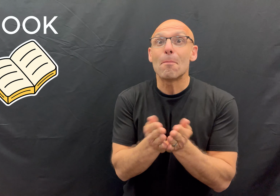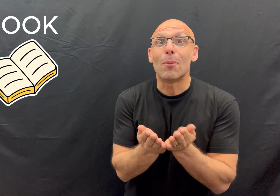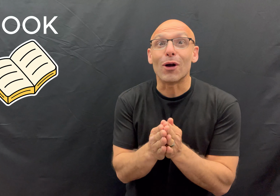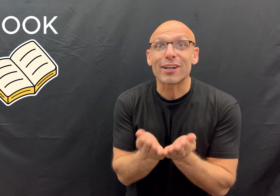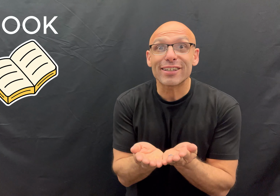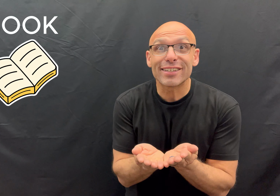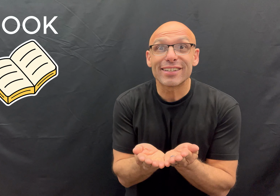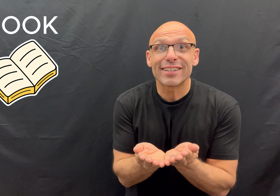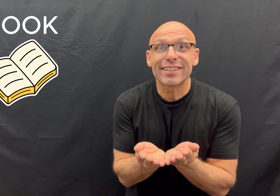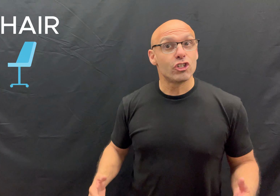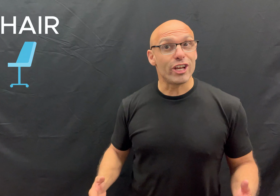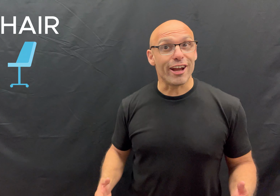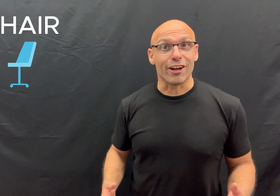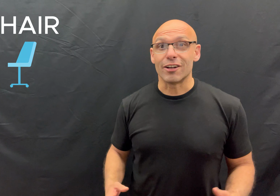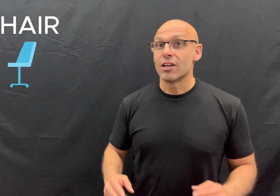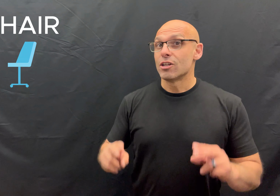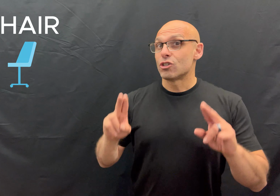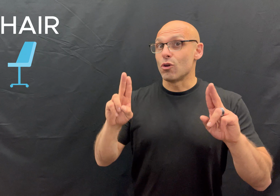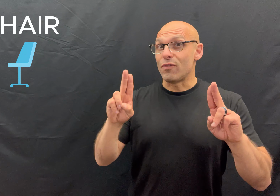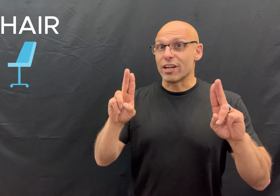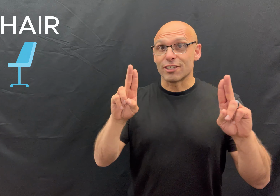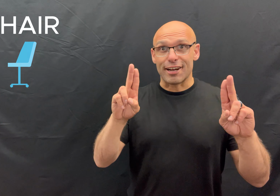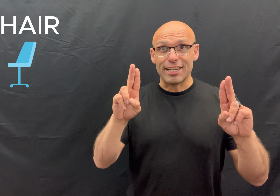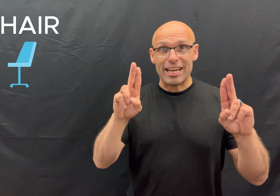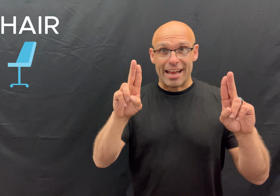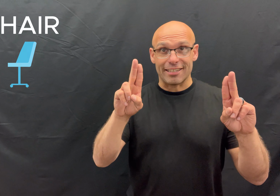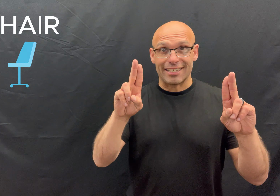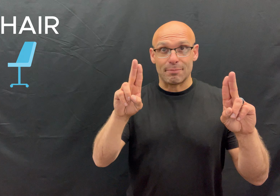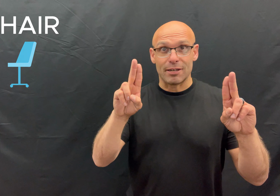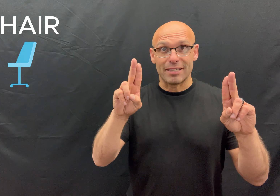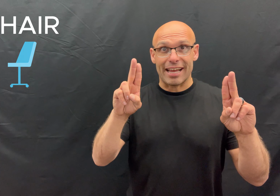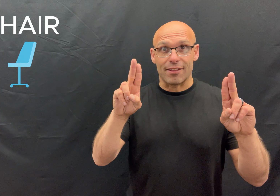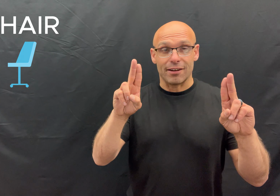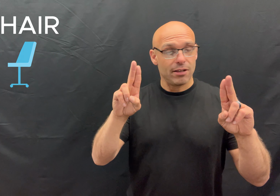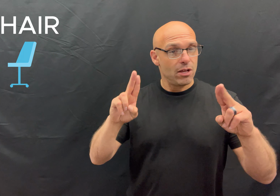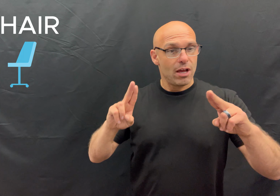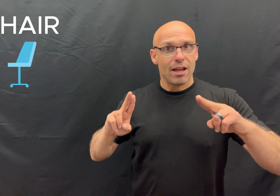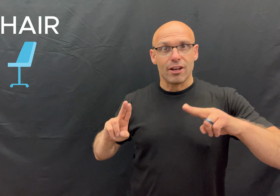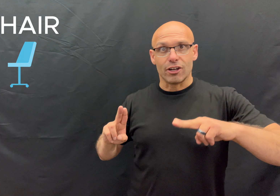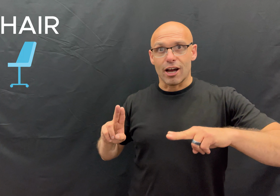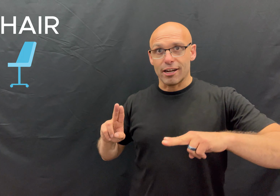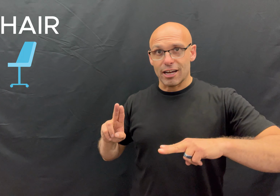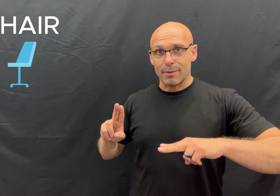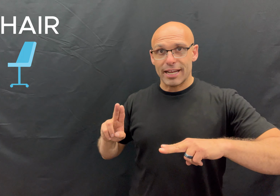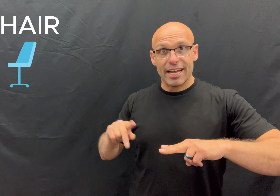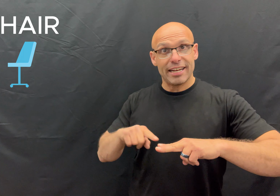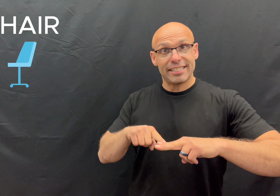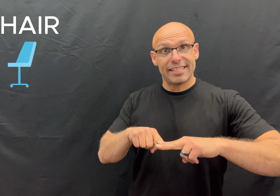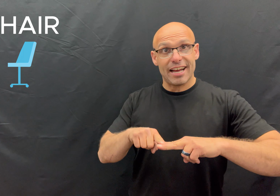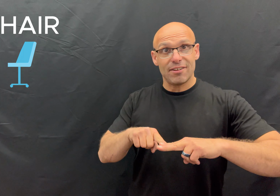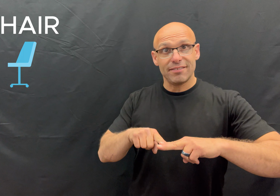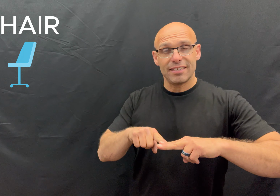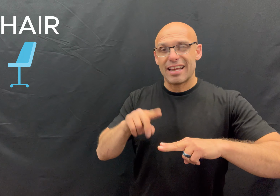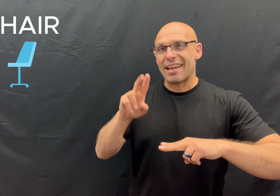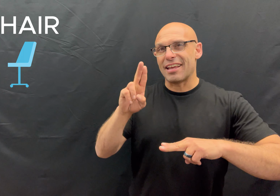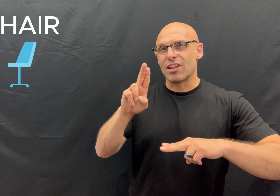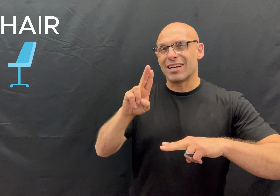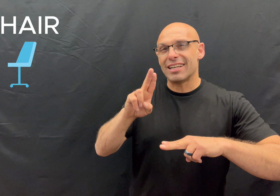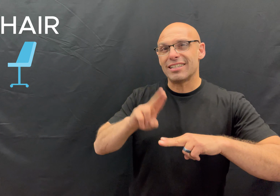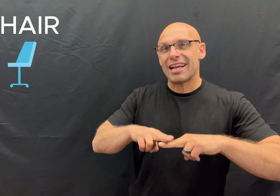book. Chair. 2 fingers on each hand to put them together. Your non-dominant hand is down and the other hand